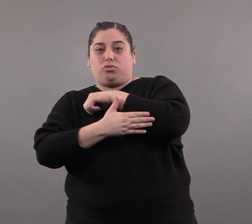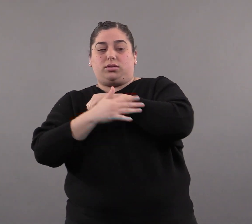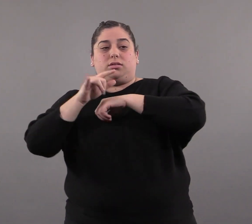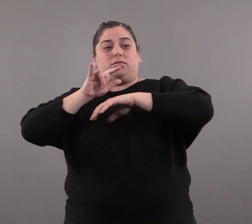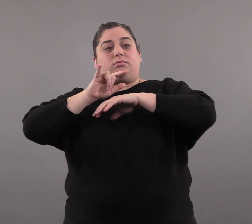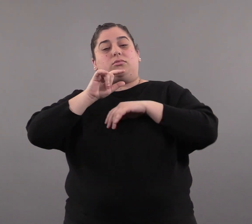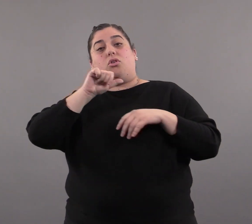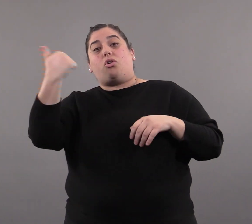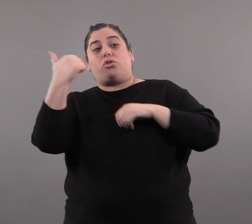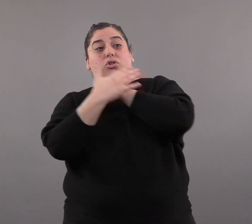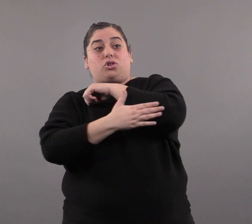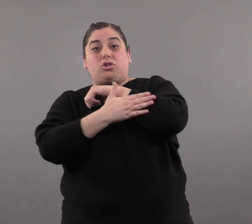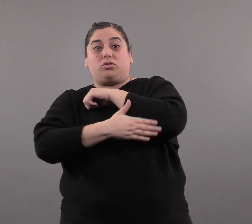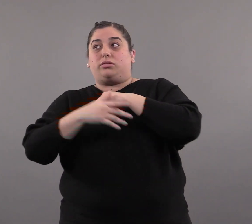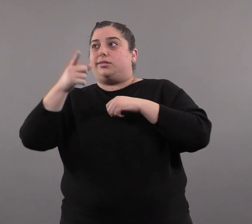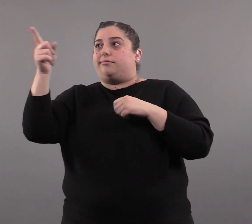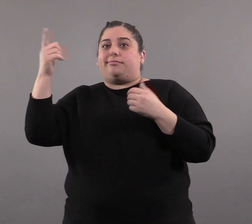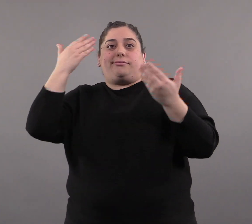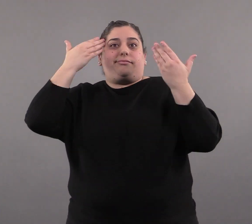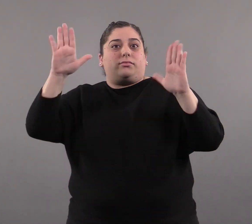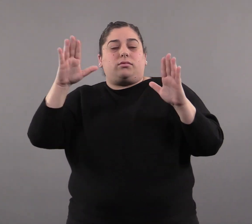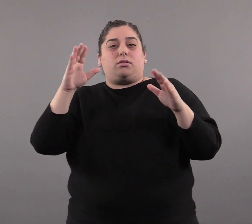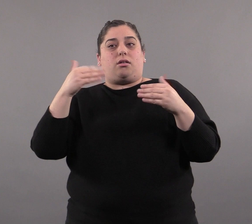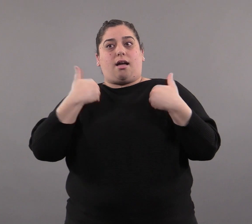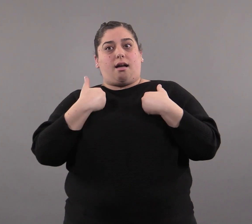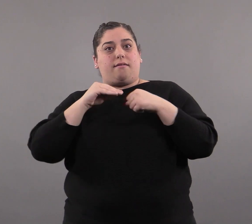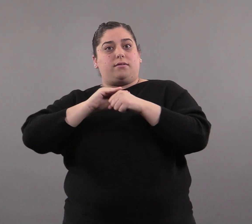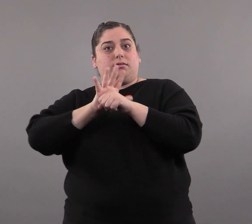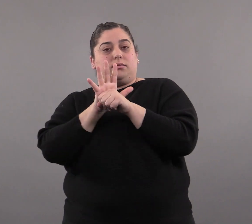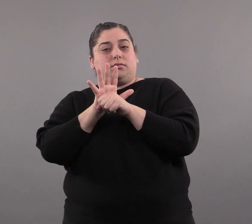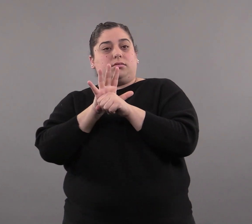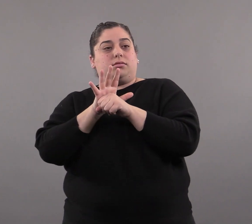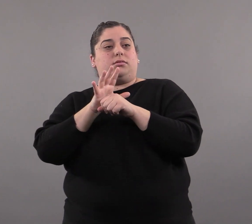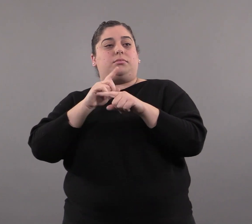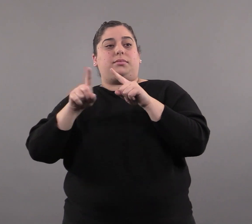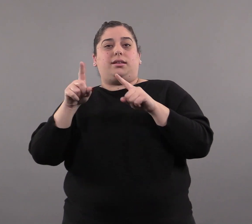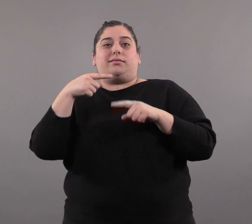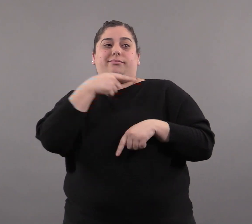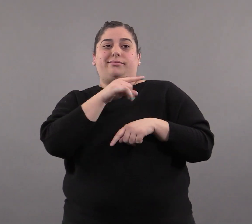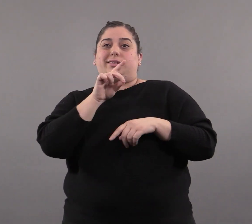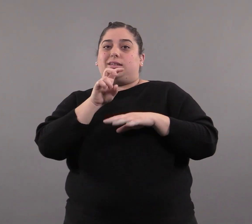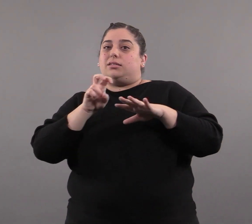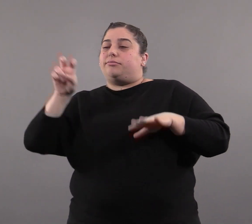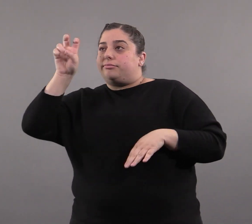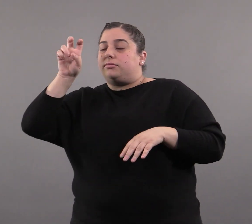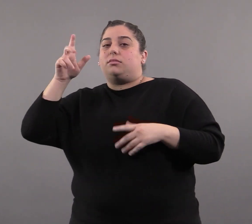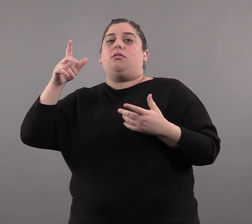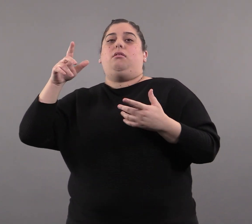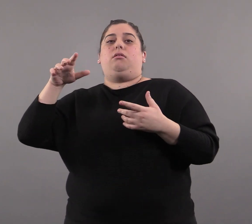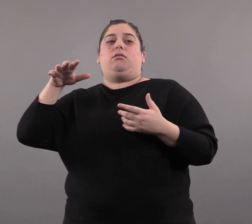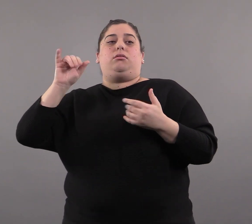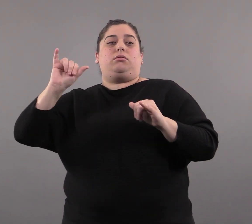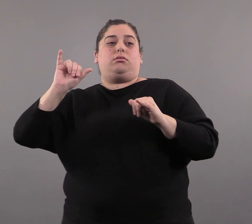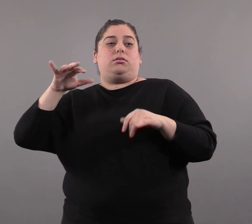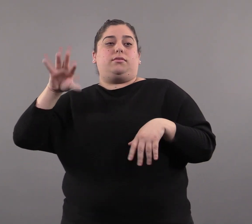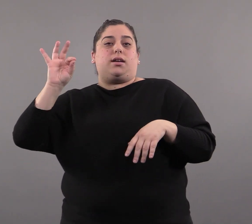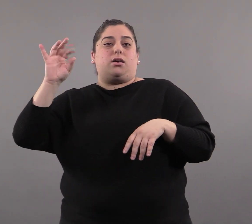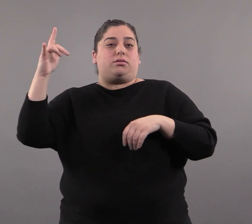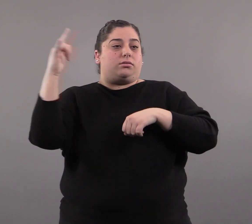is a travel-related case, and it is not a community-acquired one. Ma'am, I'm going to make yours the second to last question,